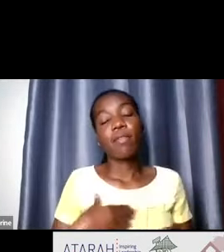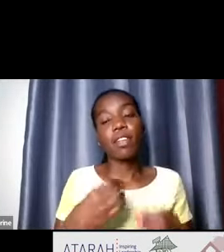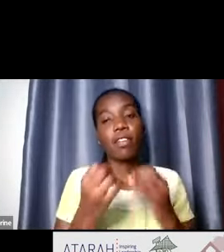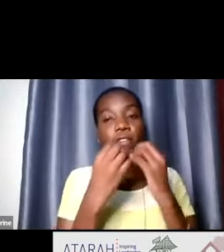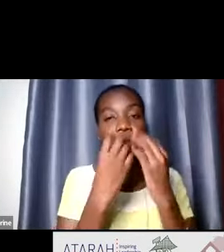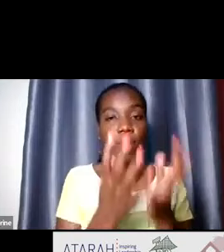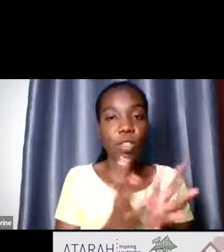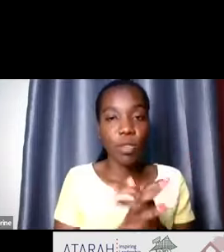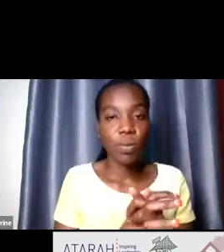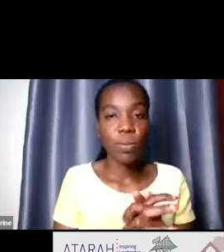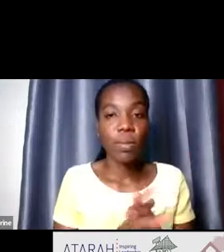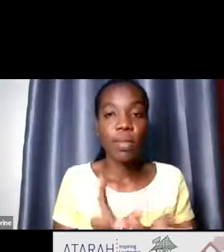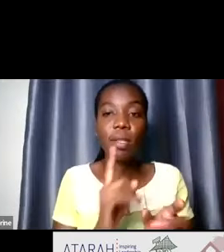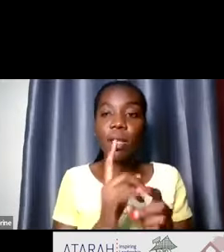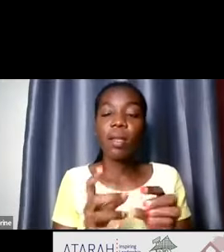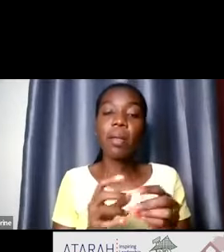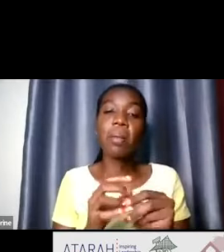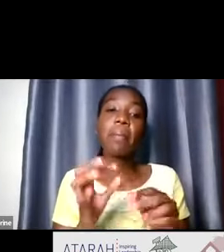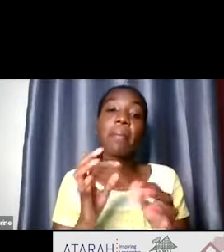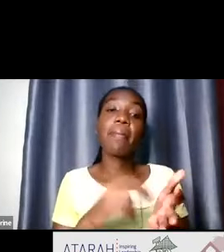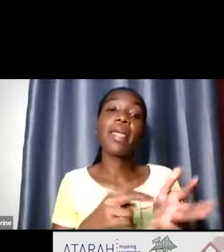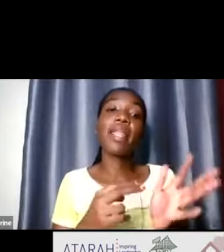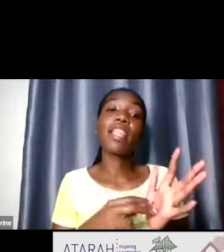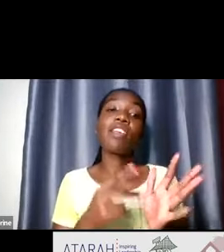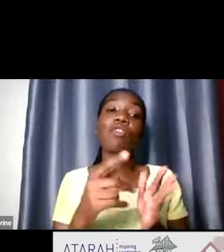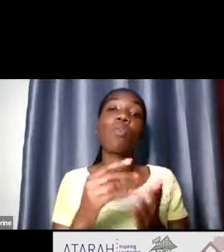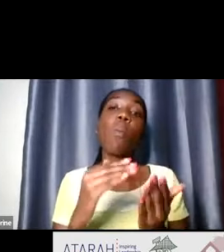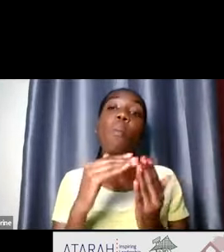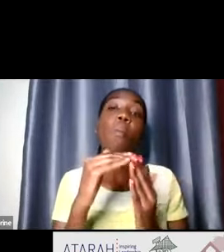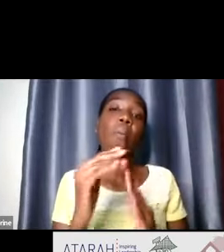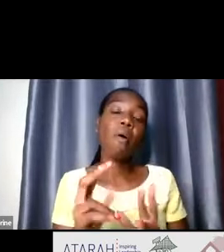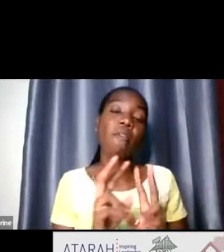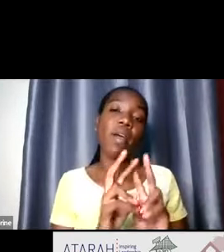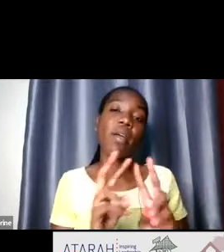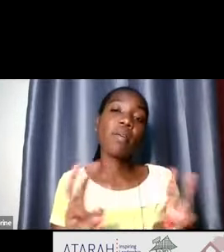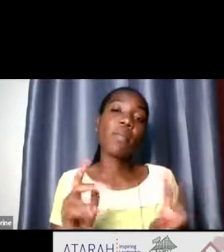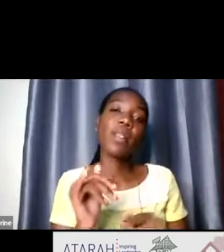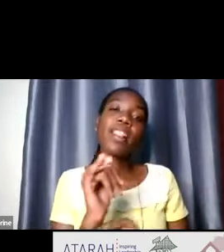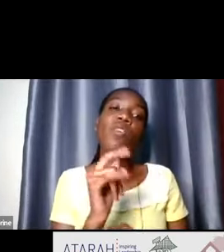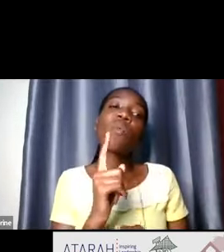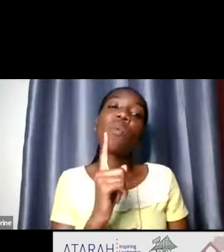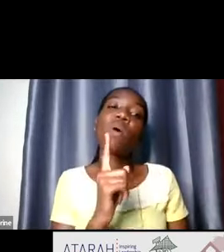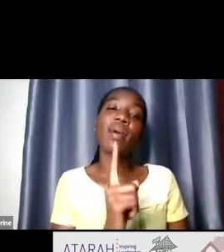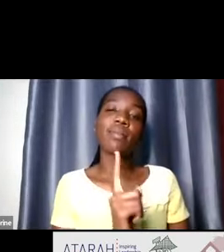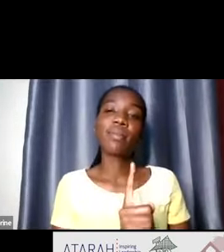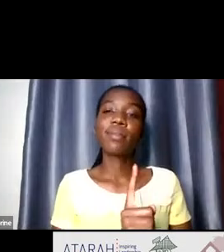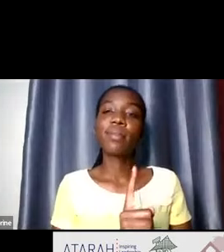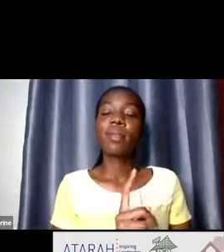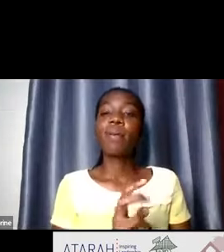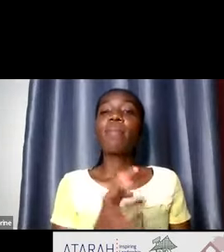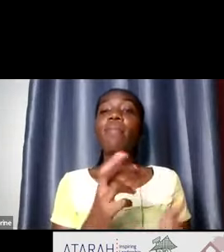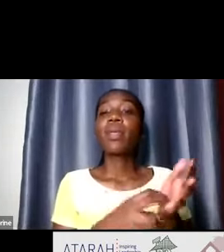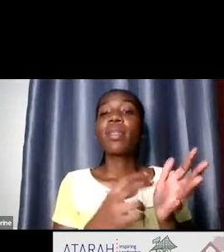is that you will be more vulnerable. That one will not have